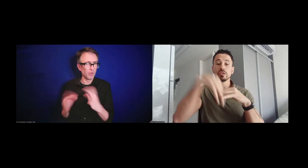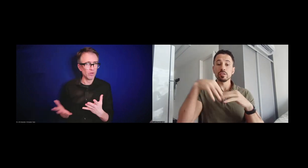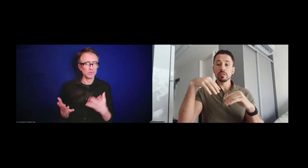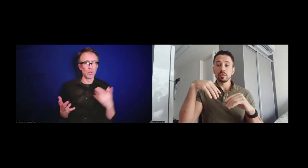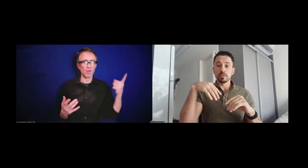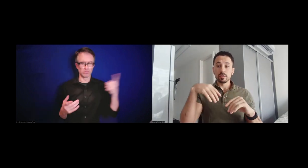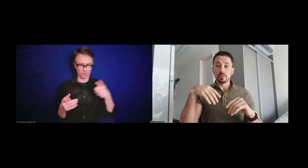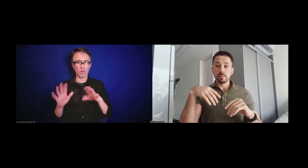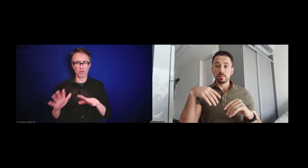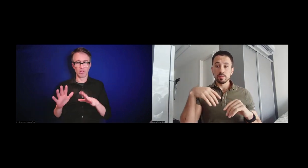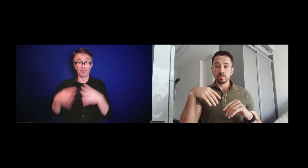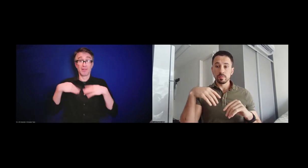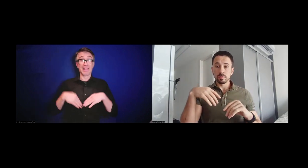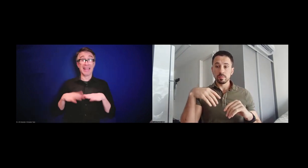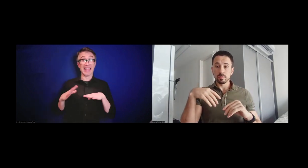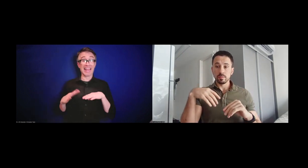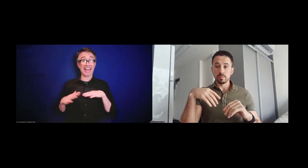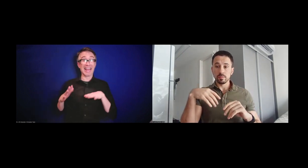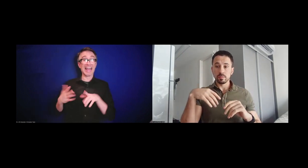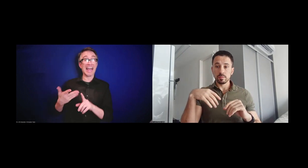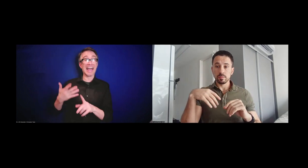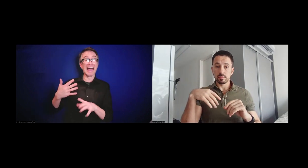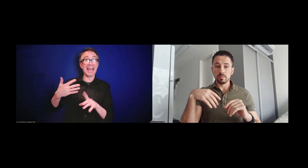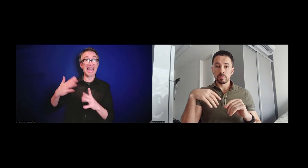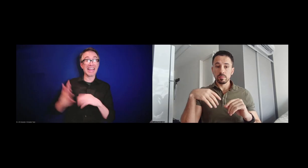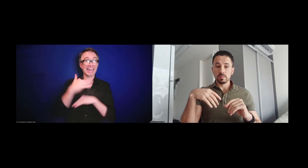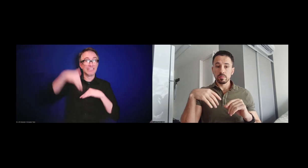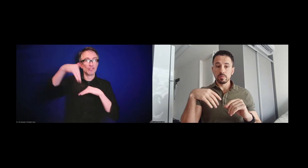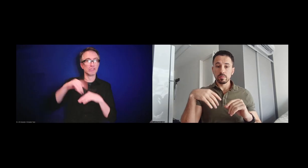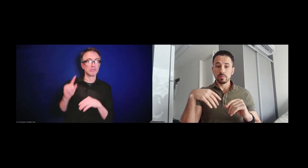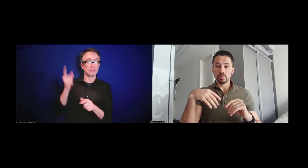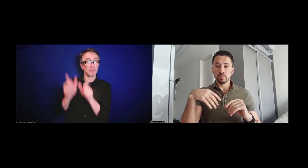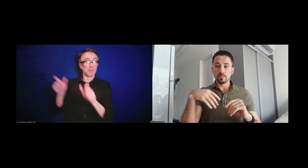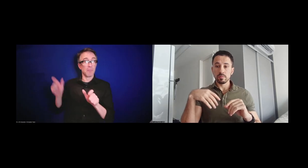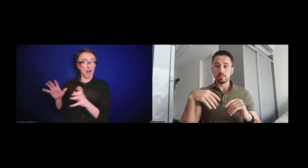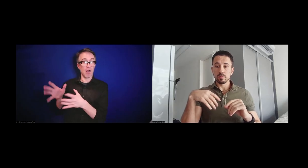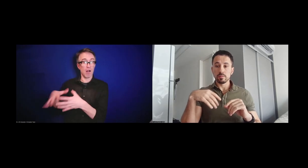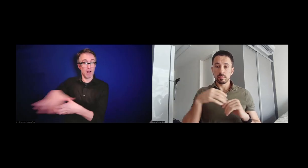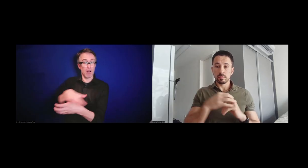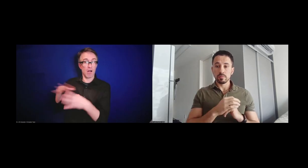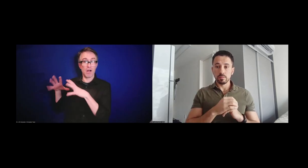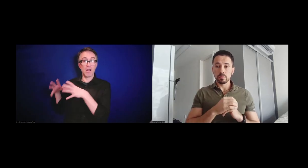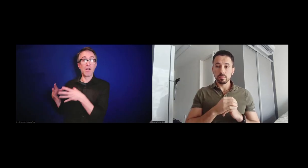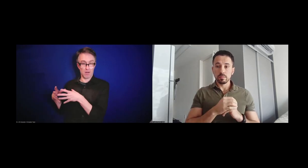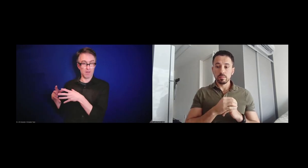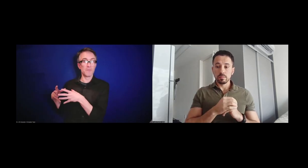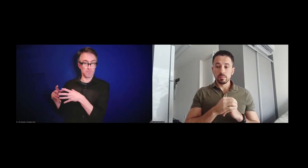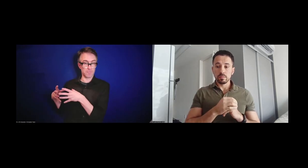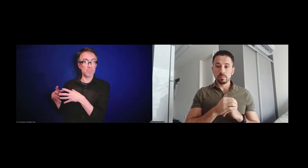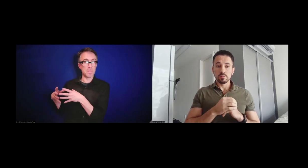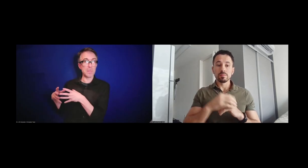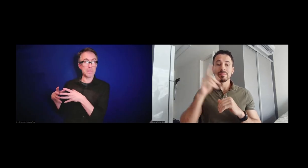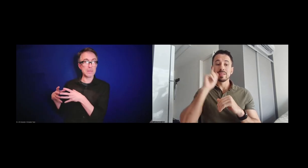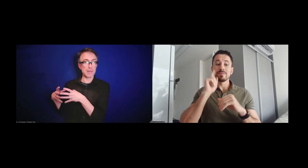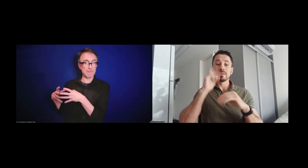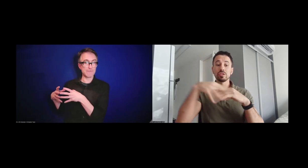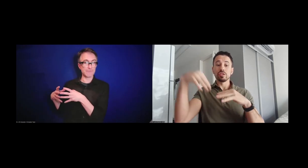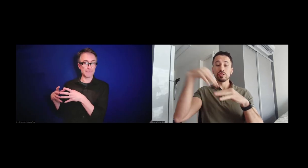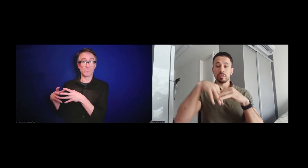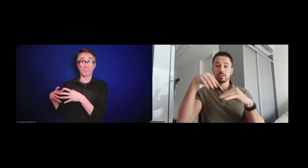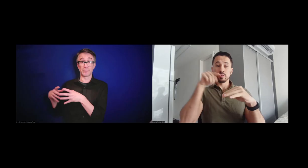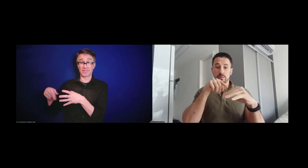while they do identify as LGBTQ, they don't necessarily have access to communication to actually use the services offered by the